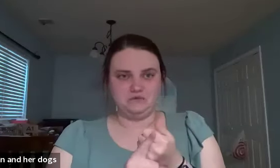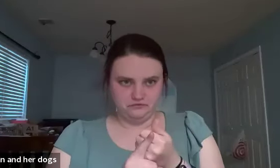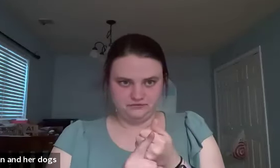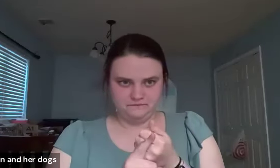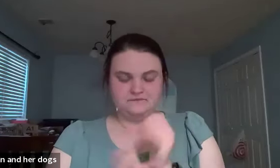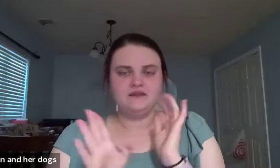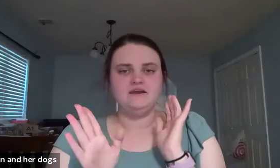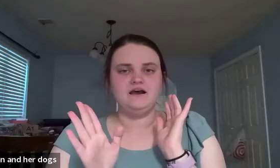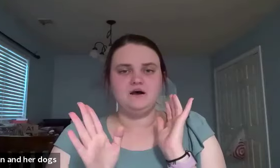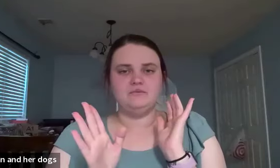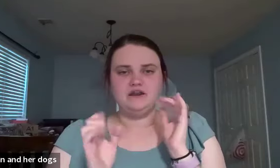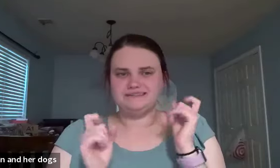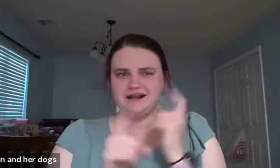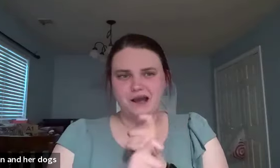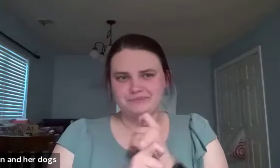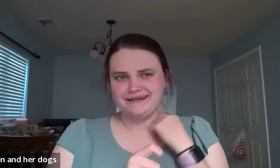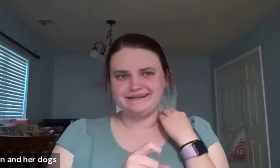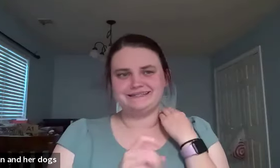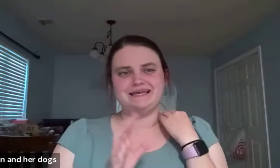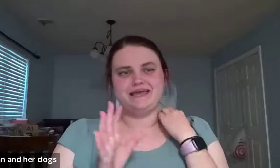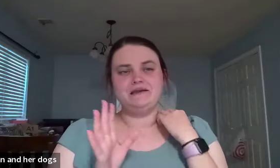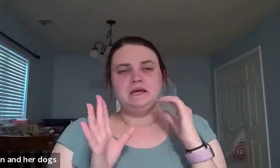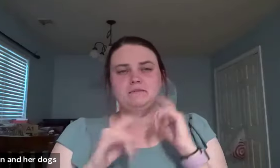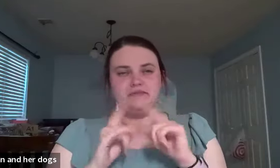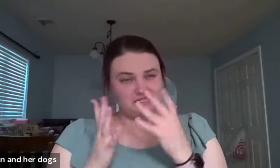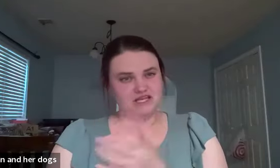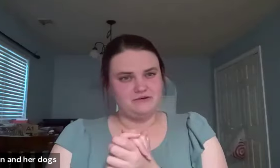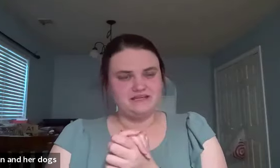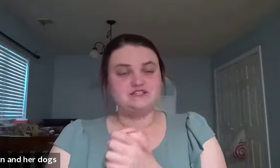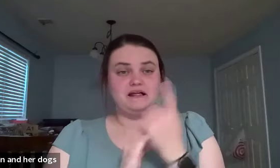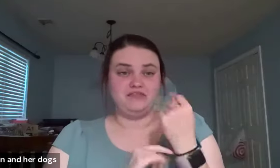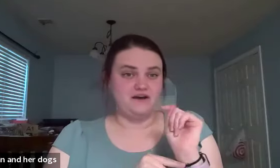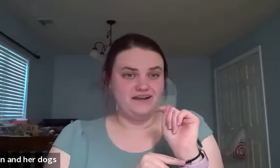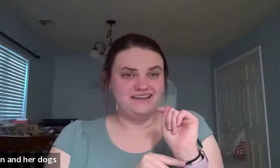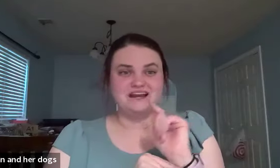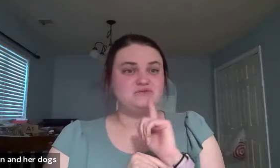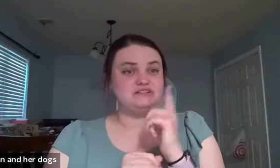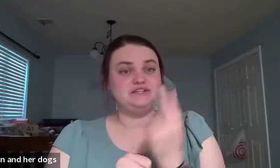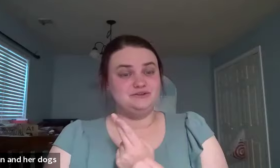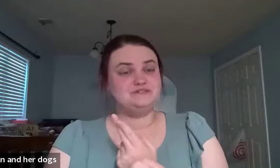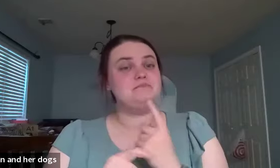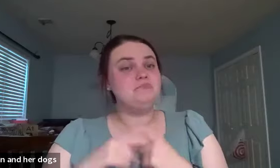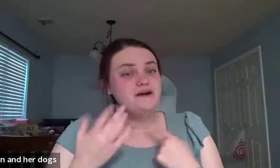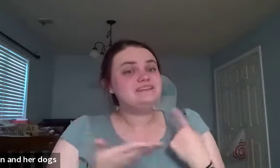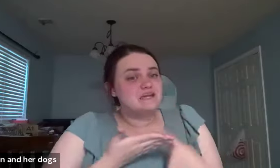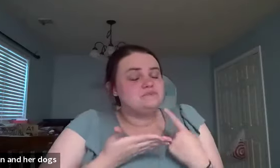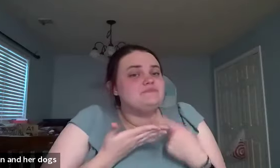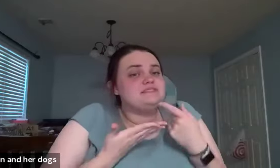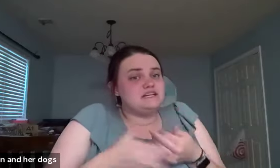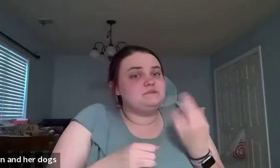itself. I know it's kind of complicated to say, but that's just how it is. So like the is not really used, but sometimes it does be